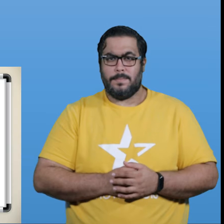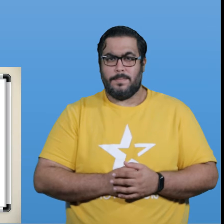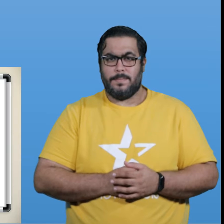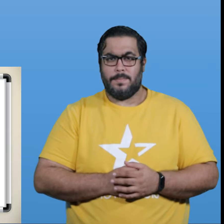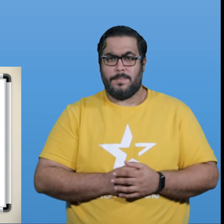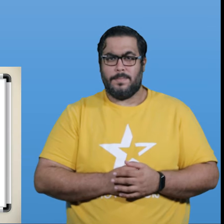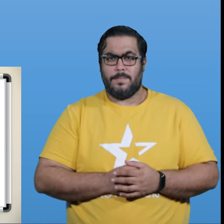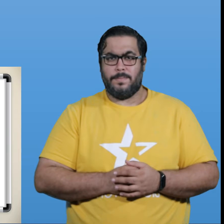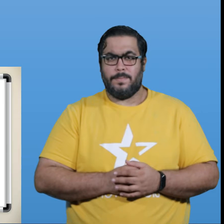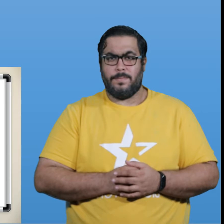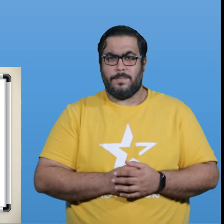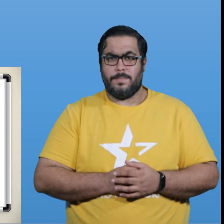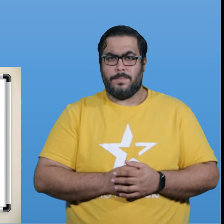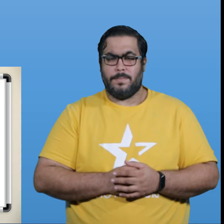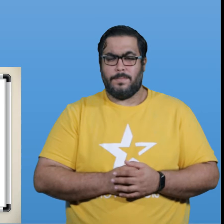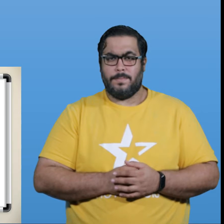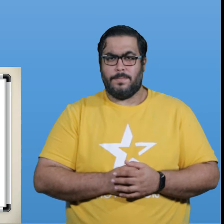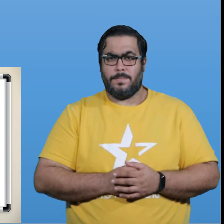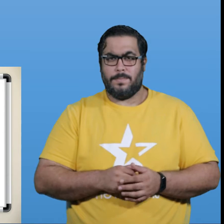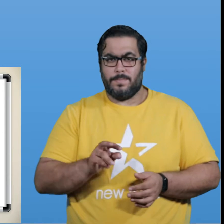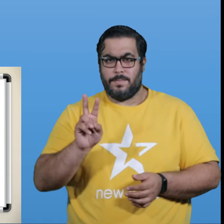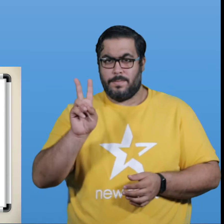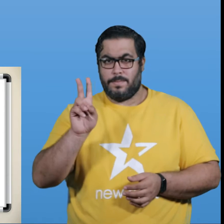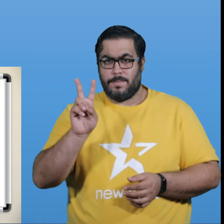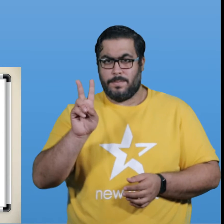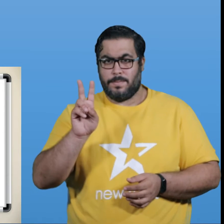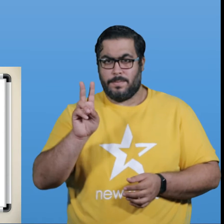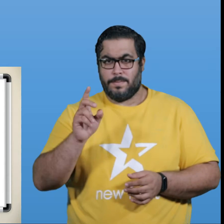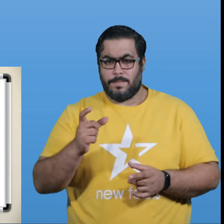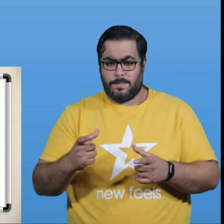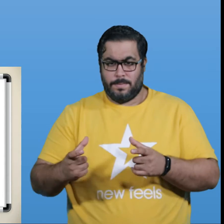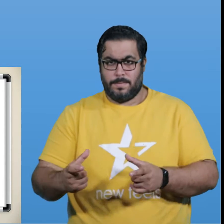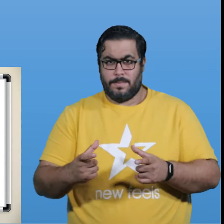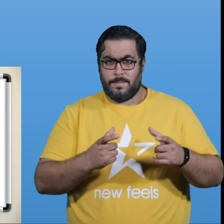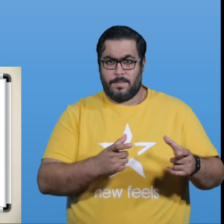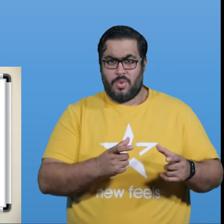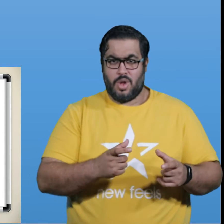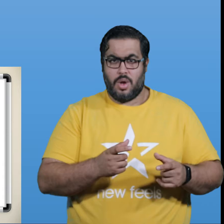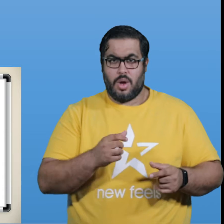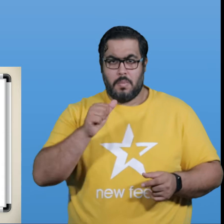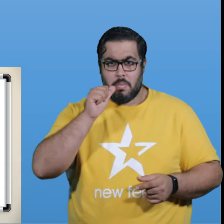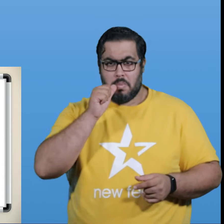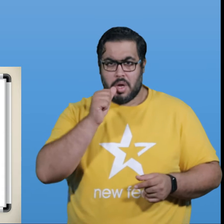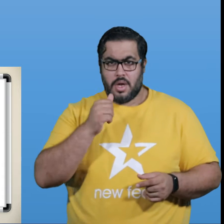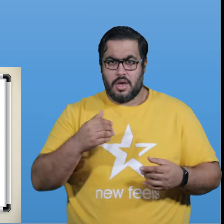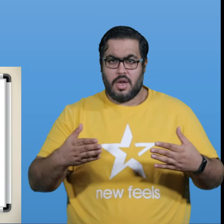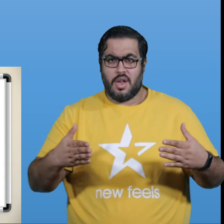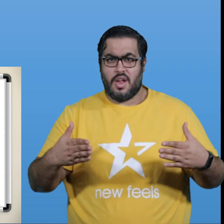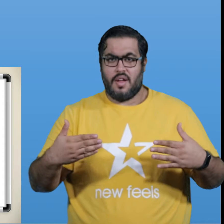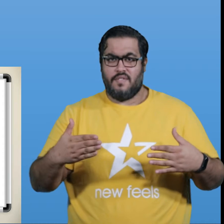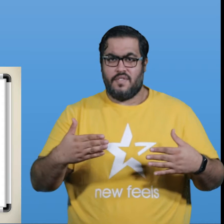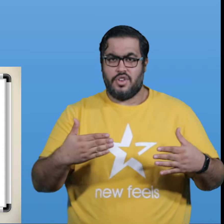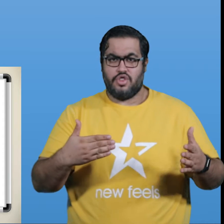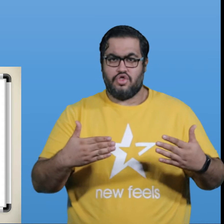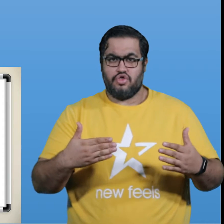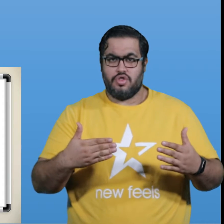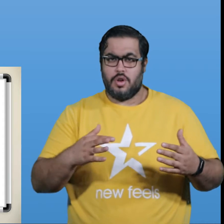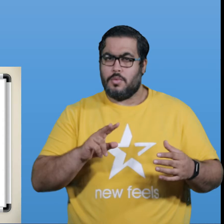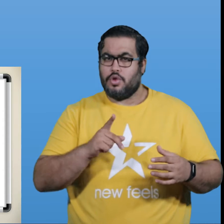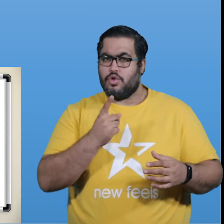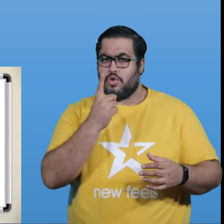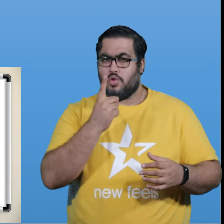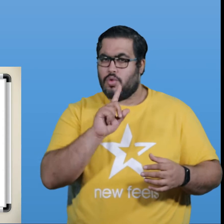have two bowls of water with two